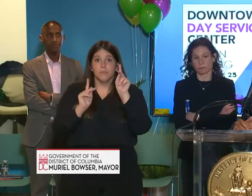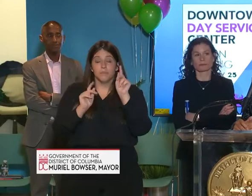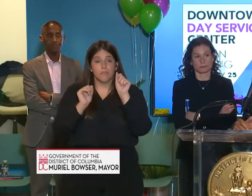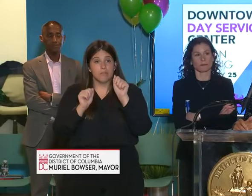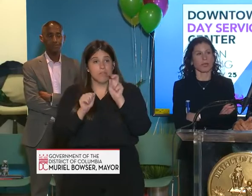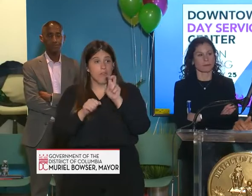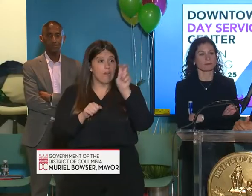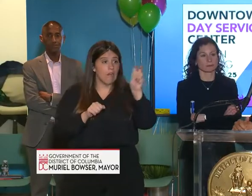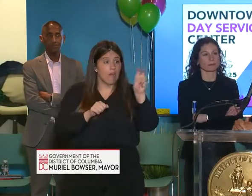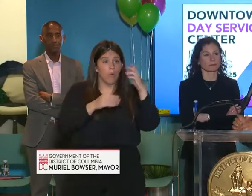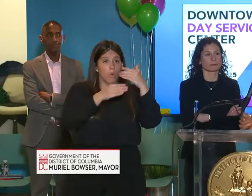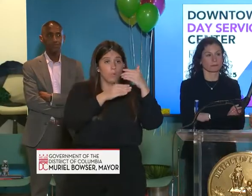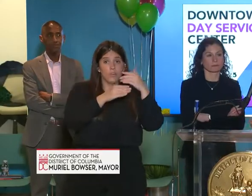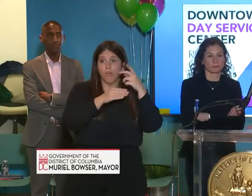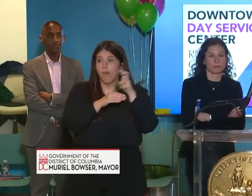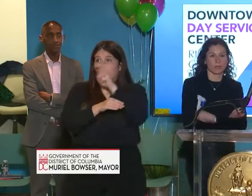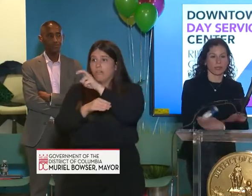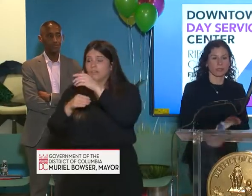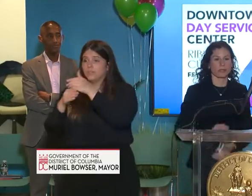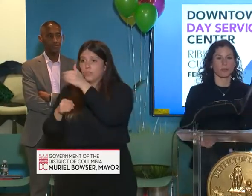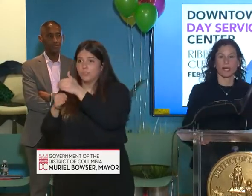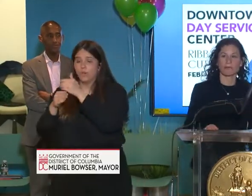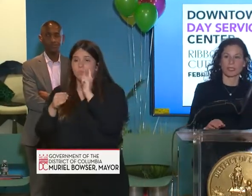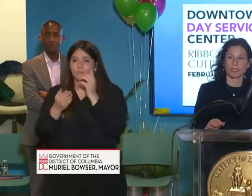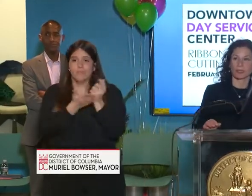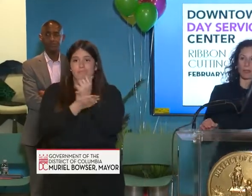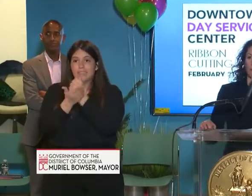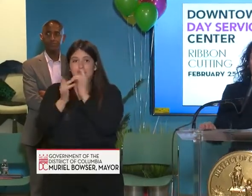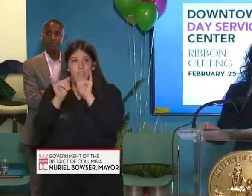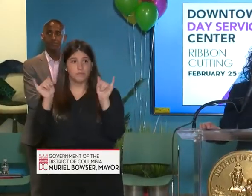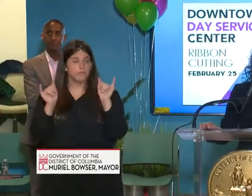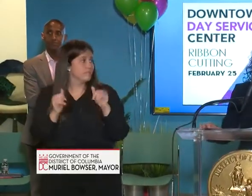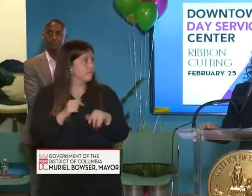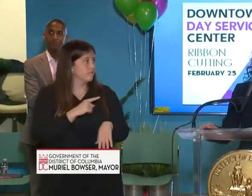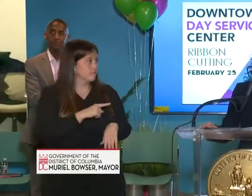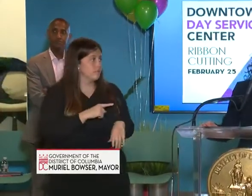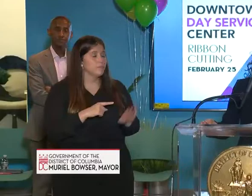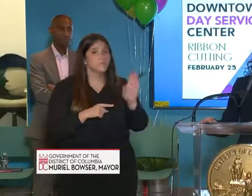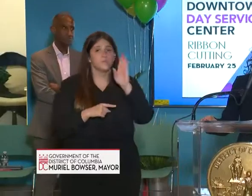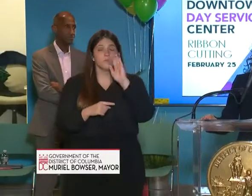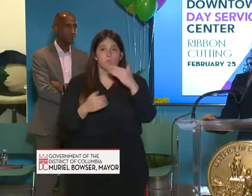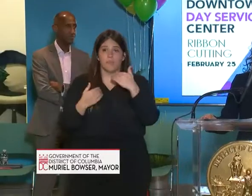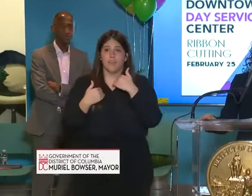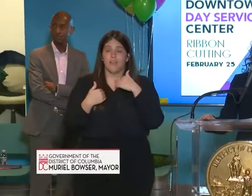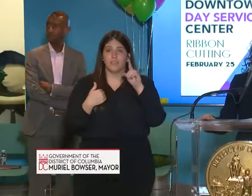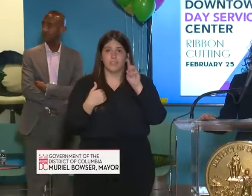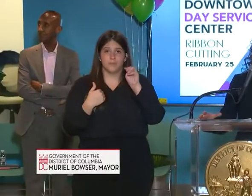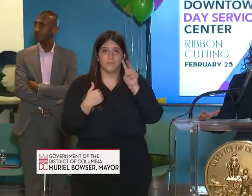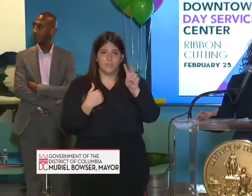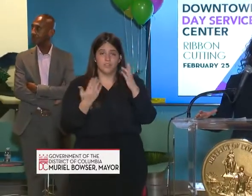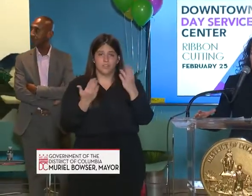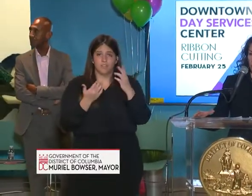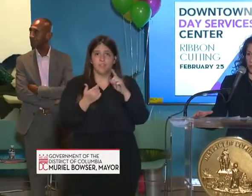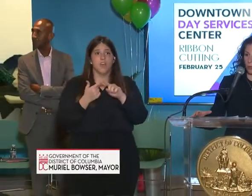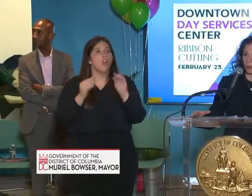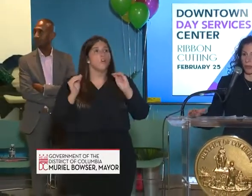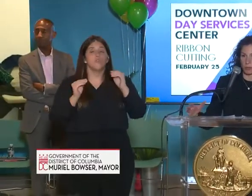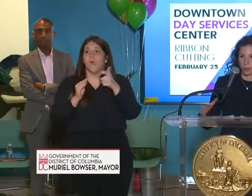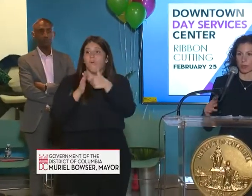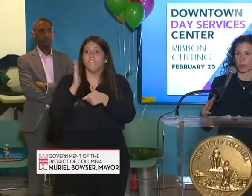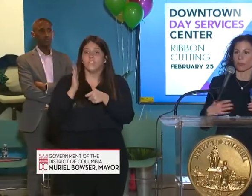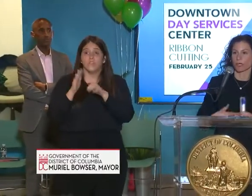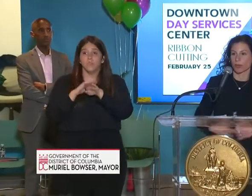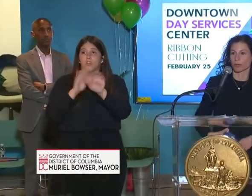go from one window to another. Yes, we have the DMV. We'll have time here, and we also have a no-fee birth